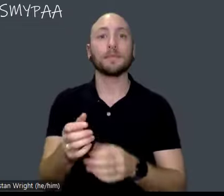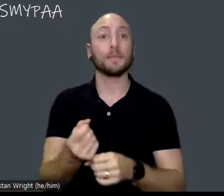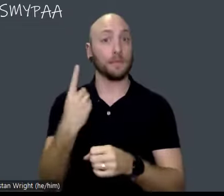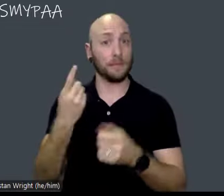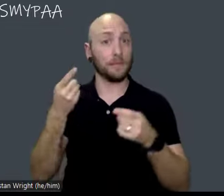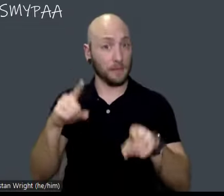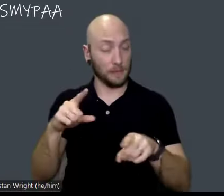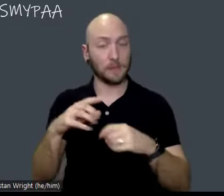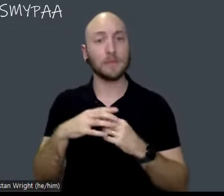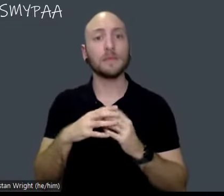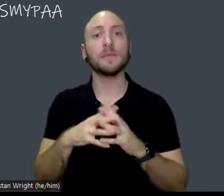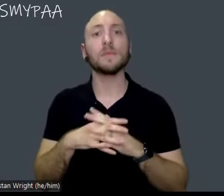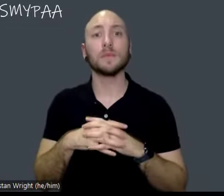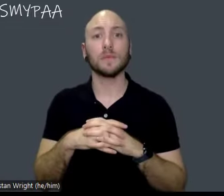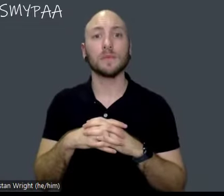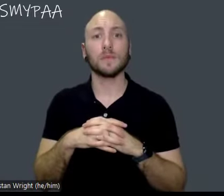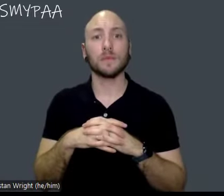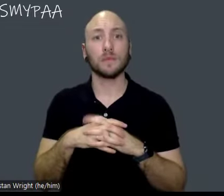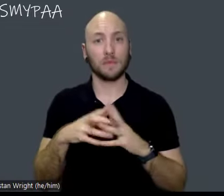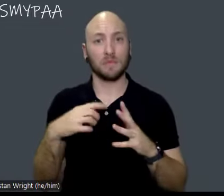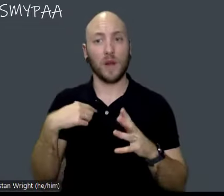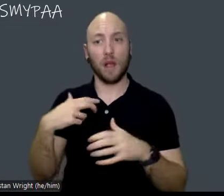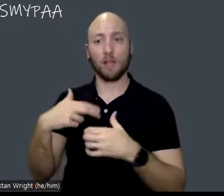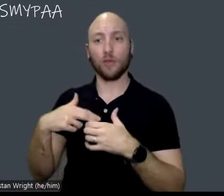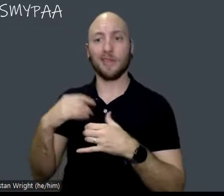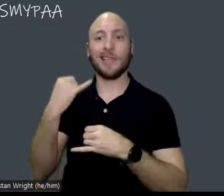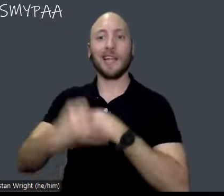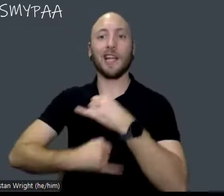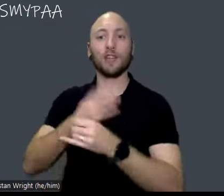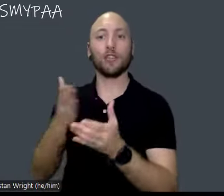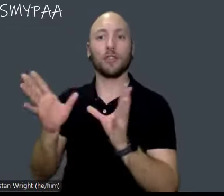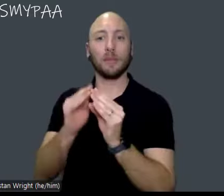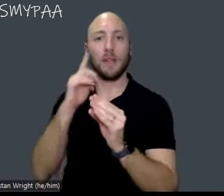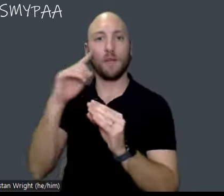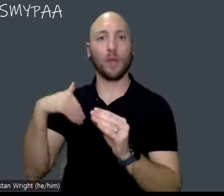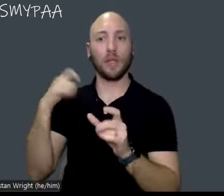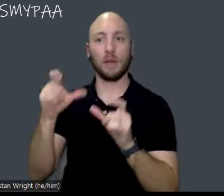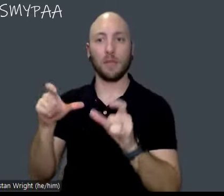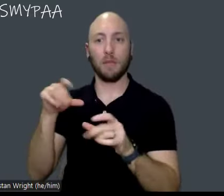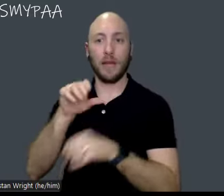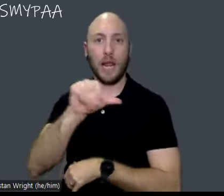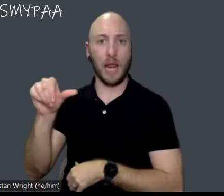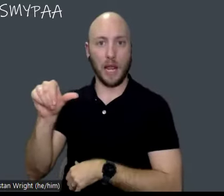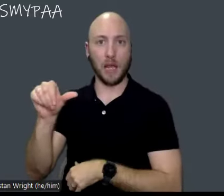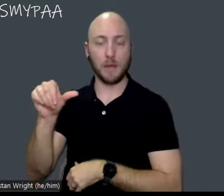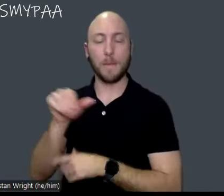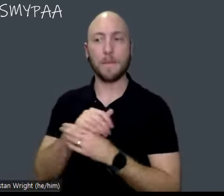in the international service meeting for young people in AA,